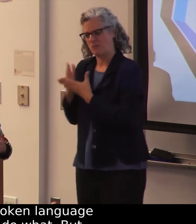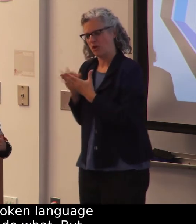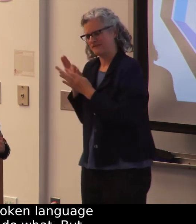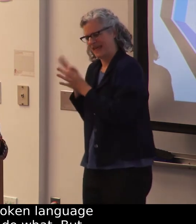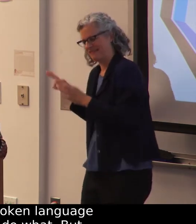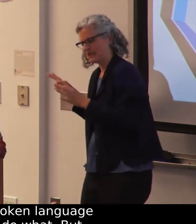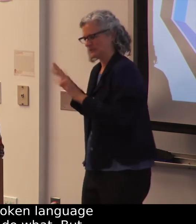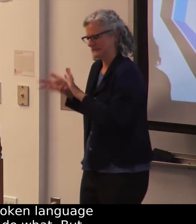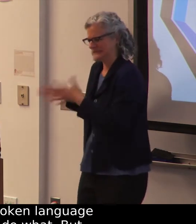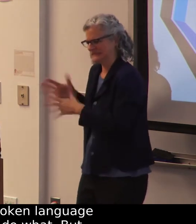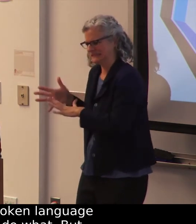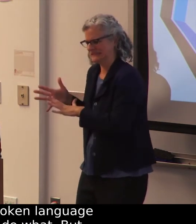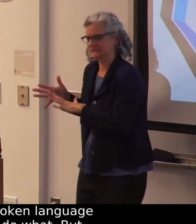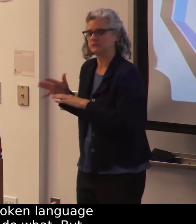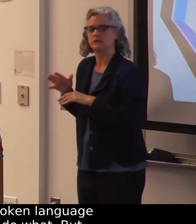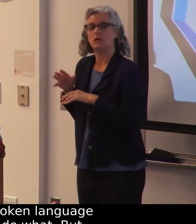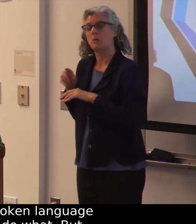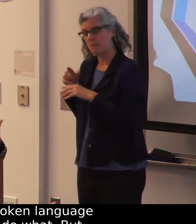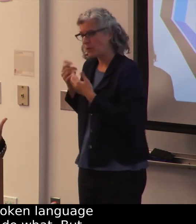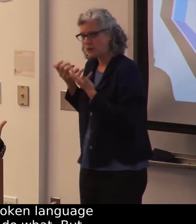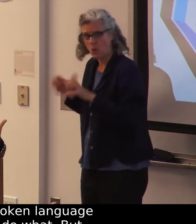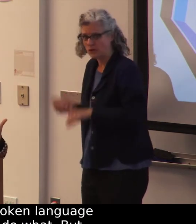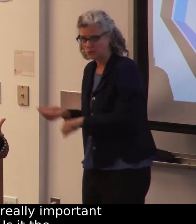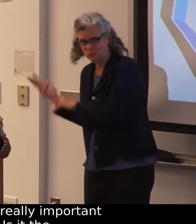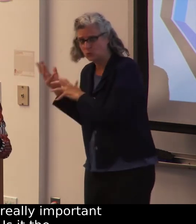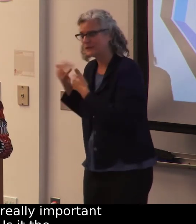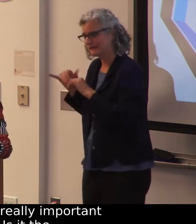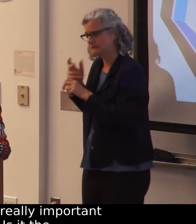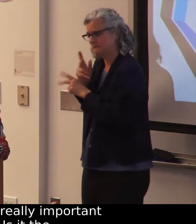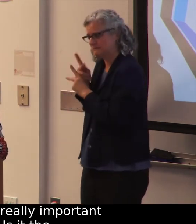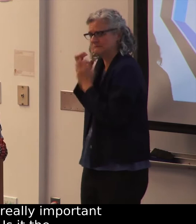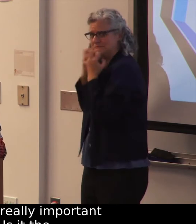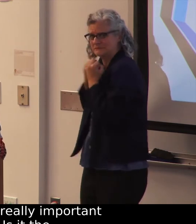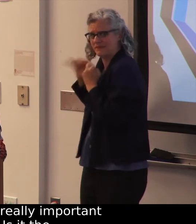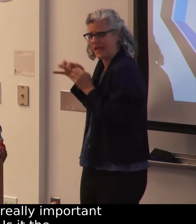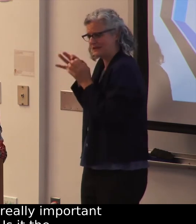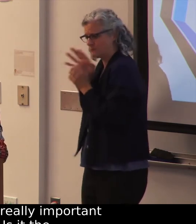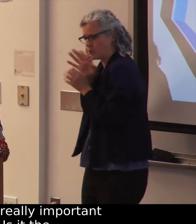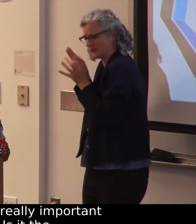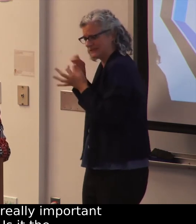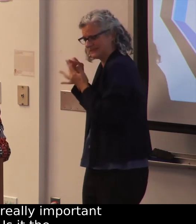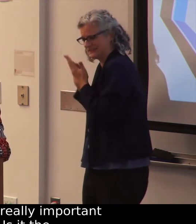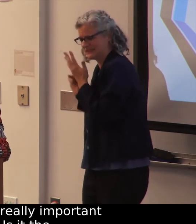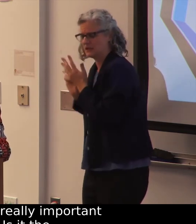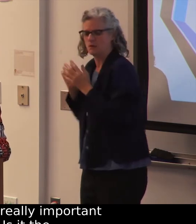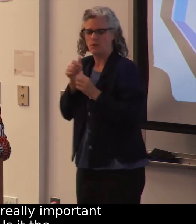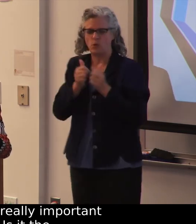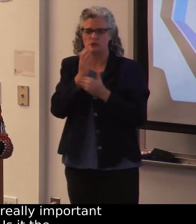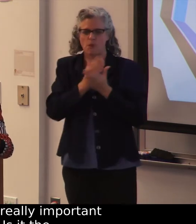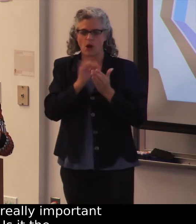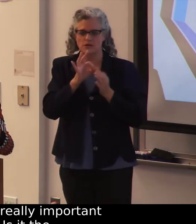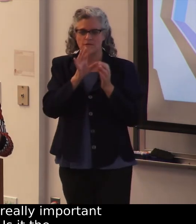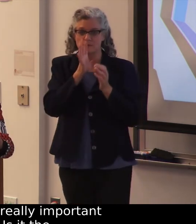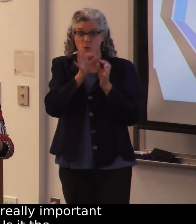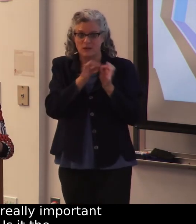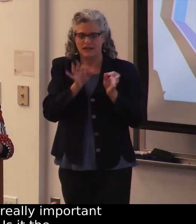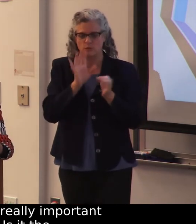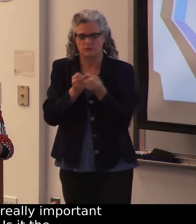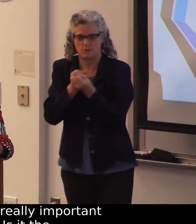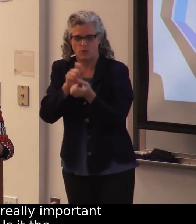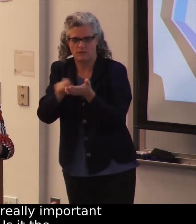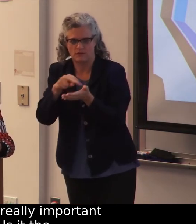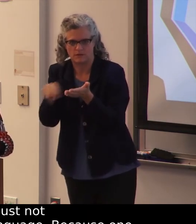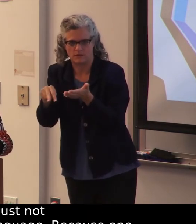the spoken language enough to do what, right? But again, the ideological is really important here, right? Is it the wrong